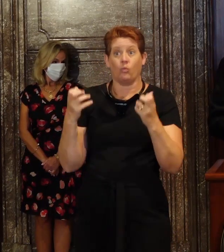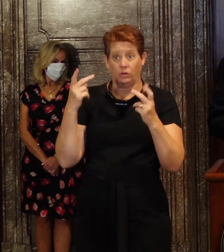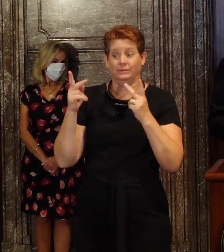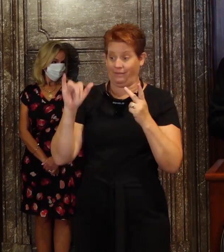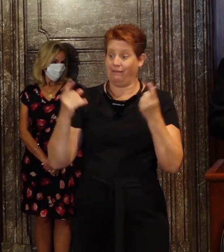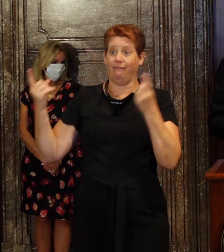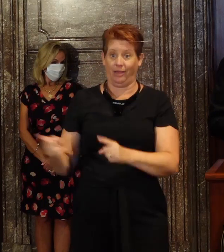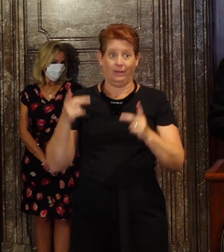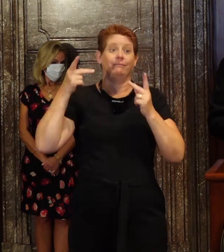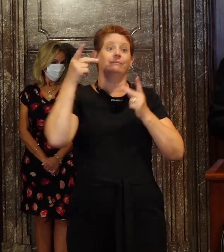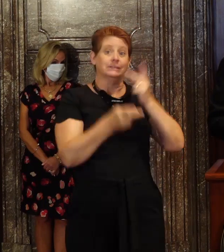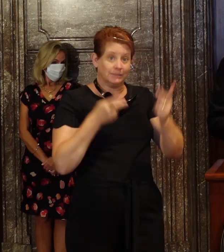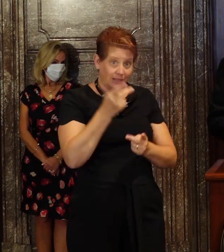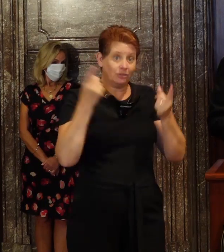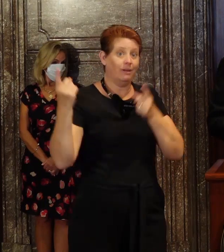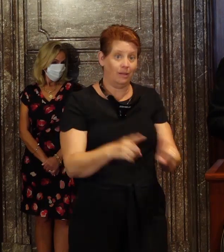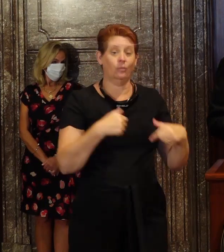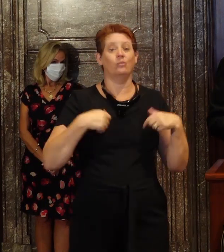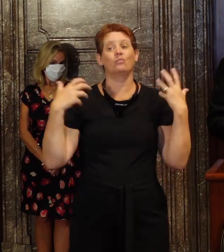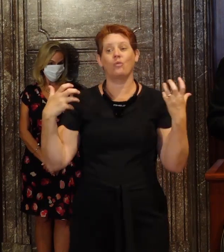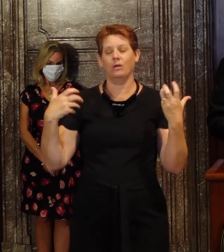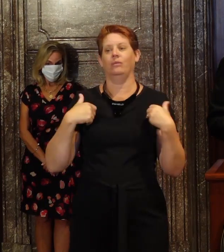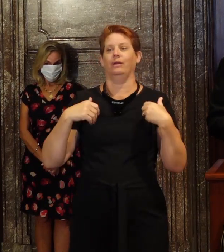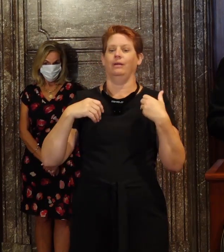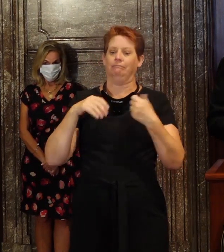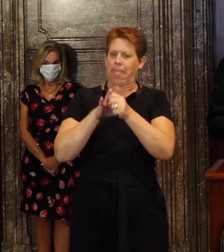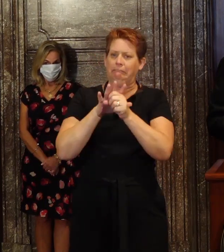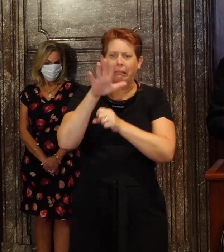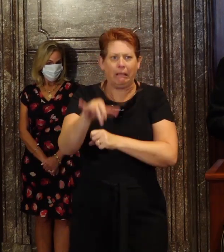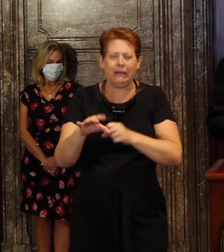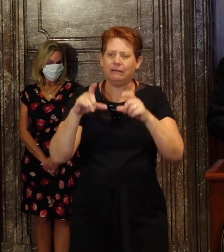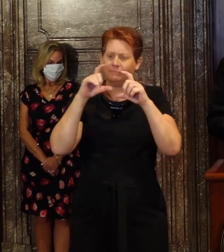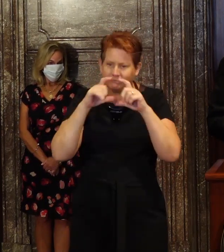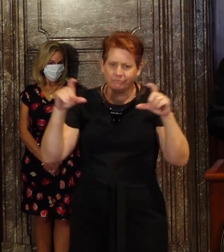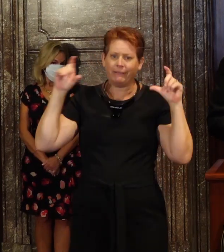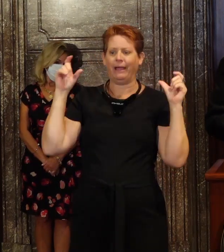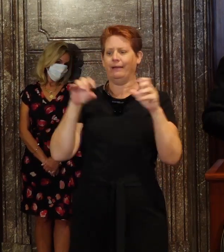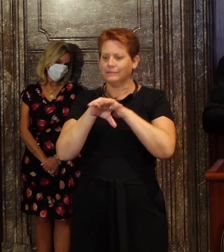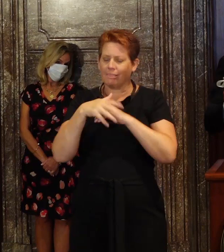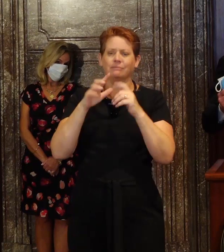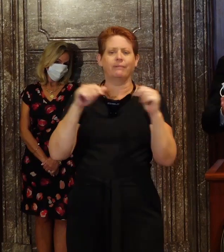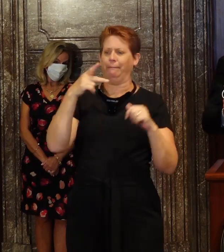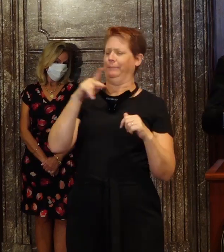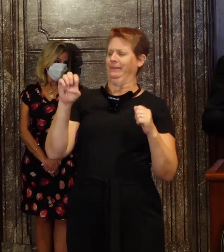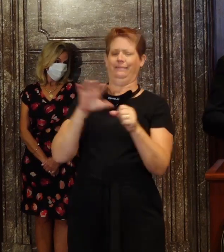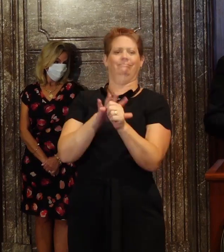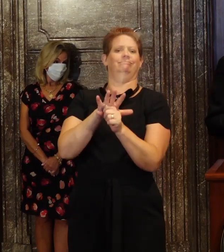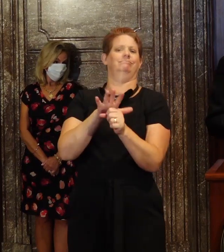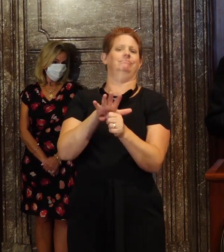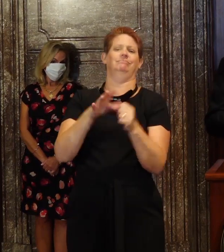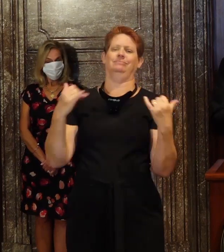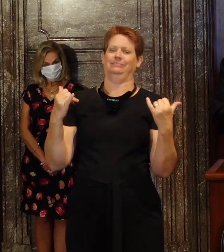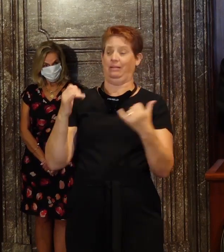place. There's plenty of personal protective equipment available now, unlike at the beginning of this, from sources all over the